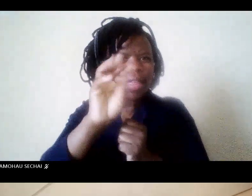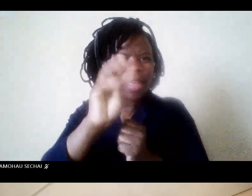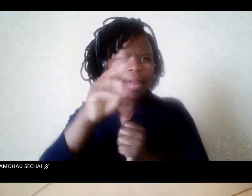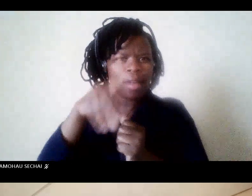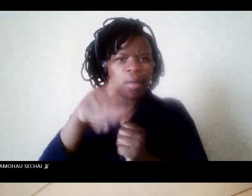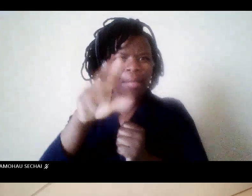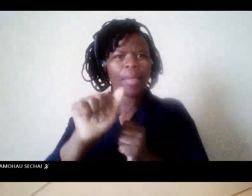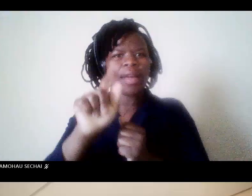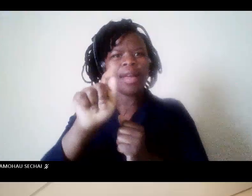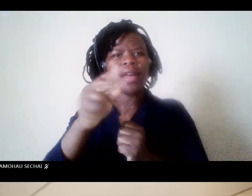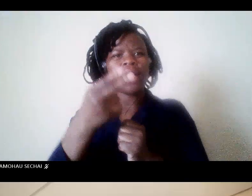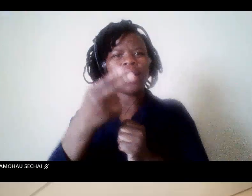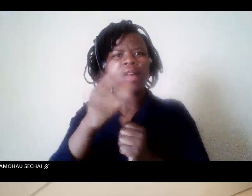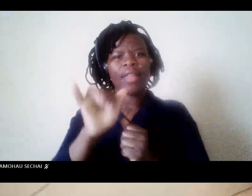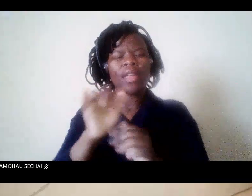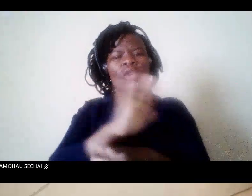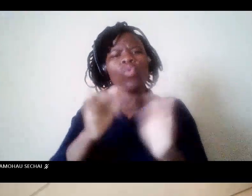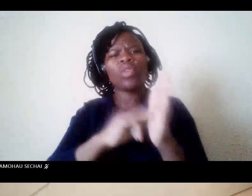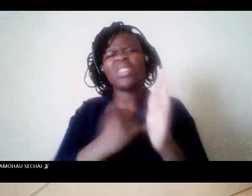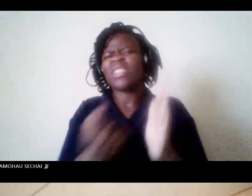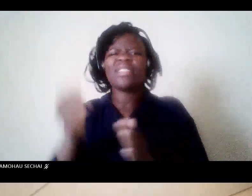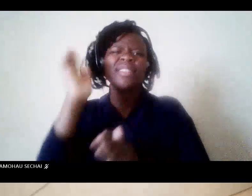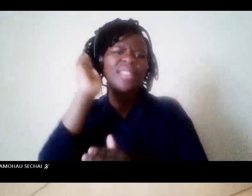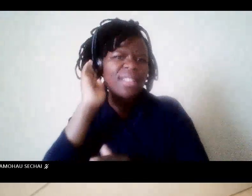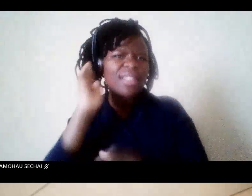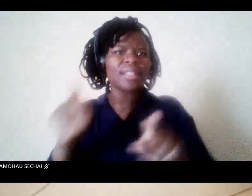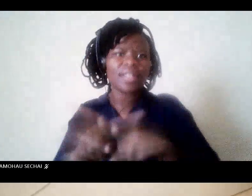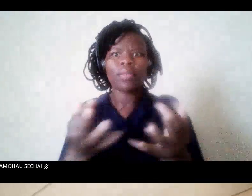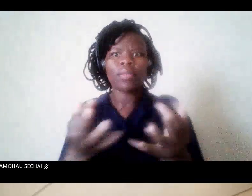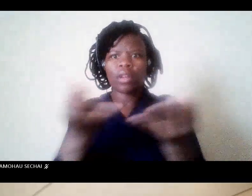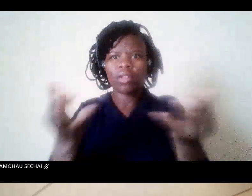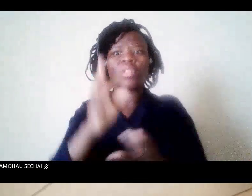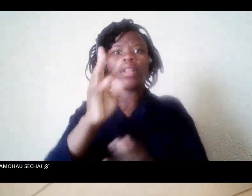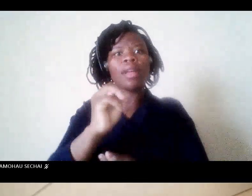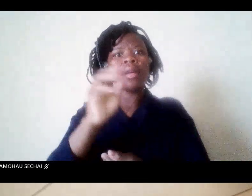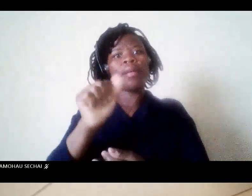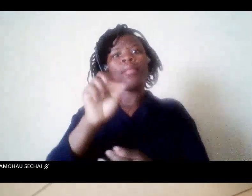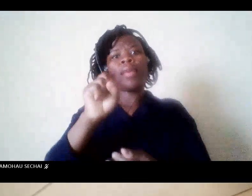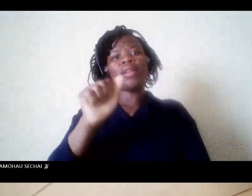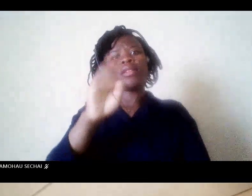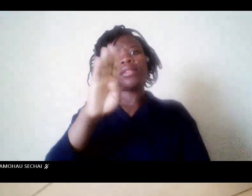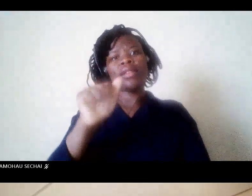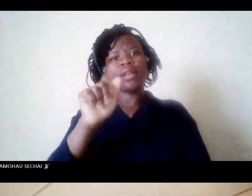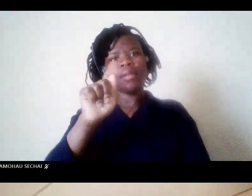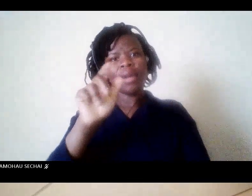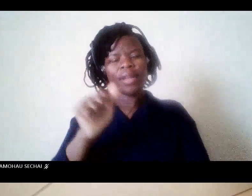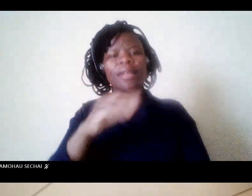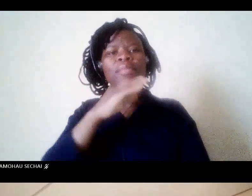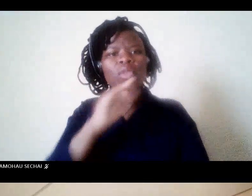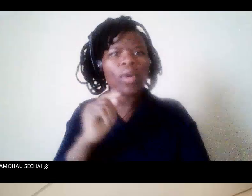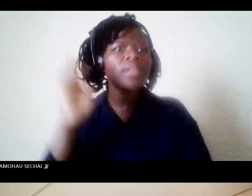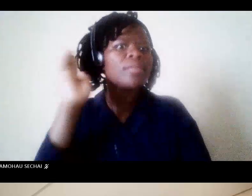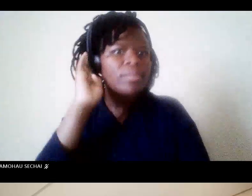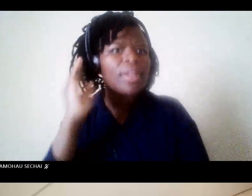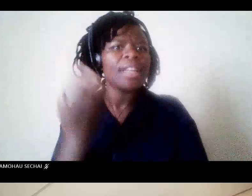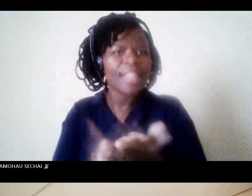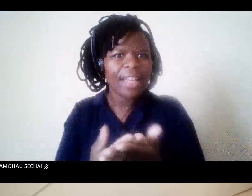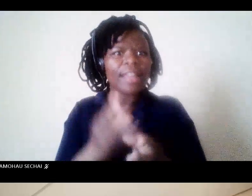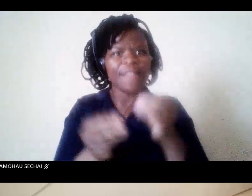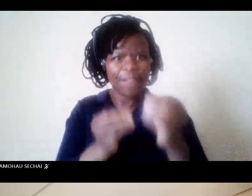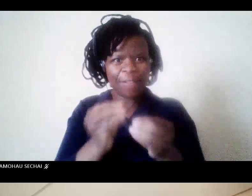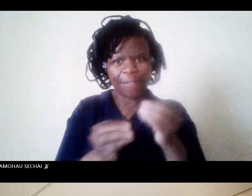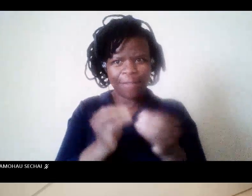listening, because just like you said, Mr. Bata, we often listen to fix. So that means when we are hearing it, we're thinking about, oh, what can we do